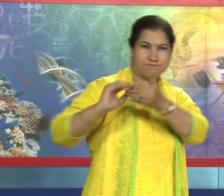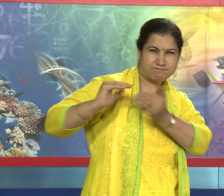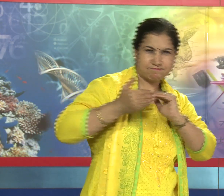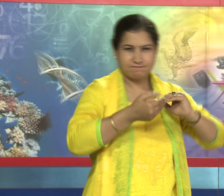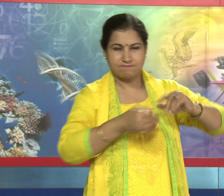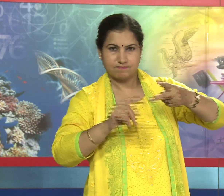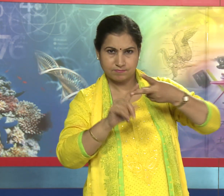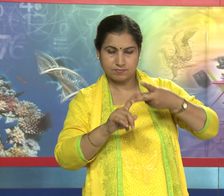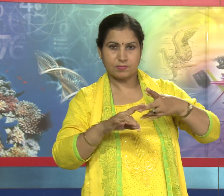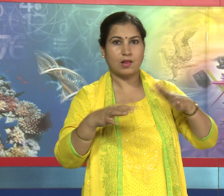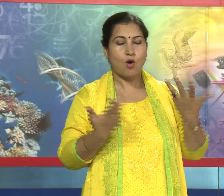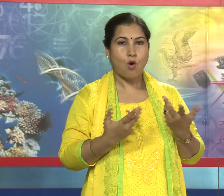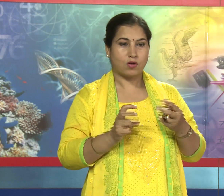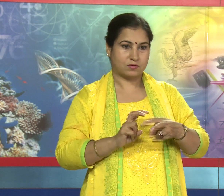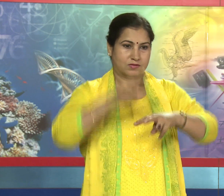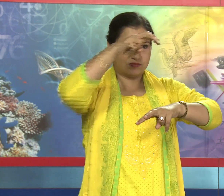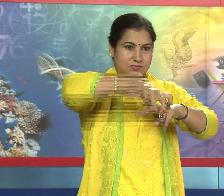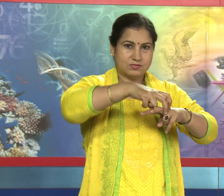and cliff jumping.